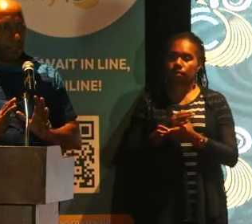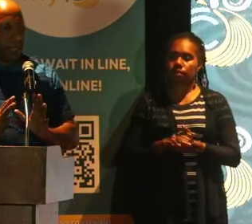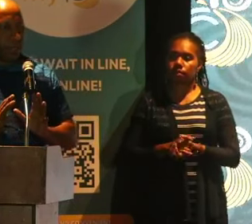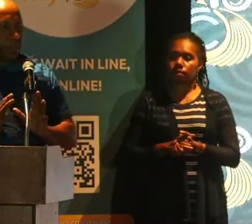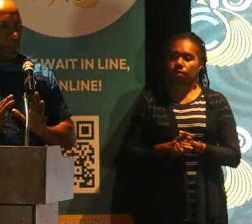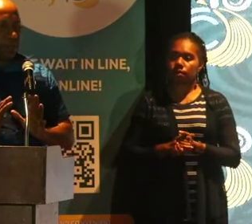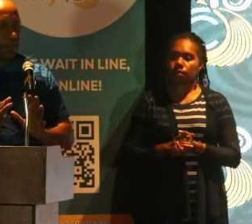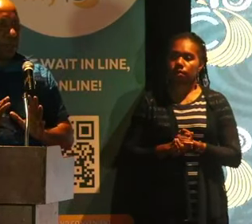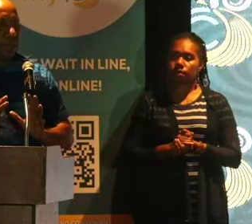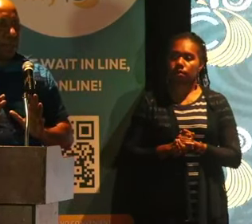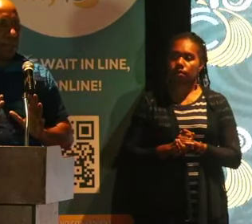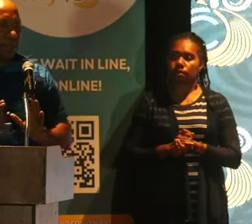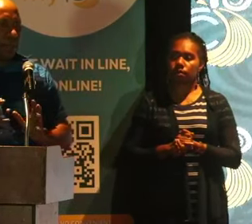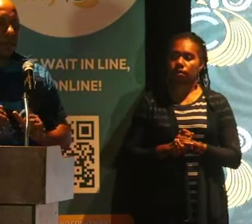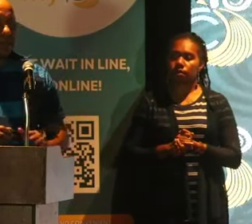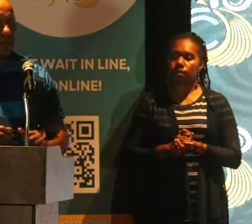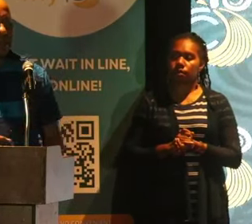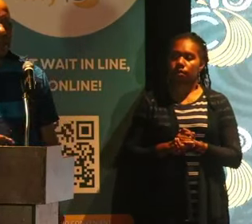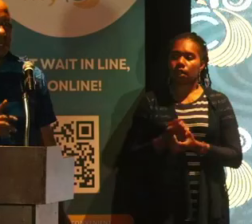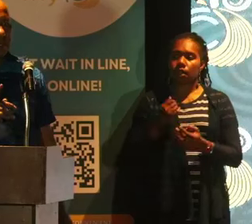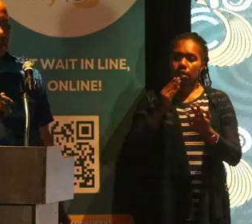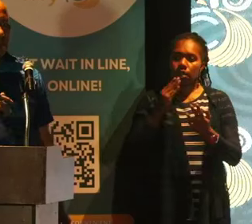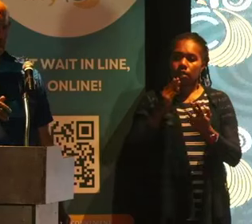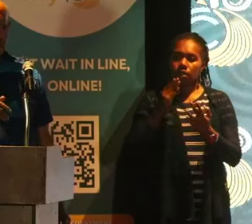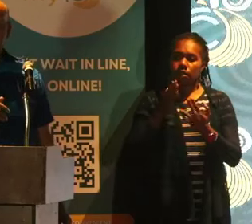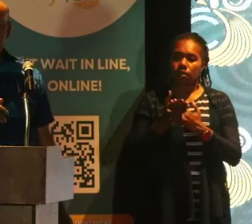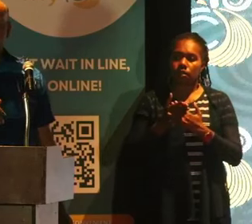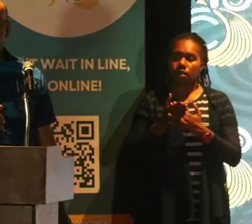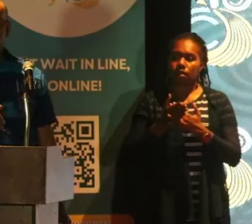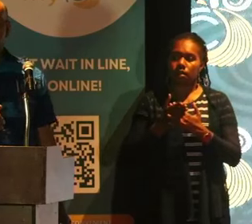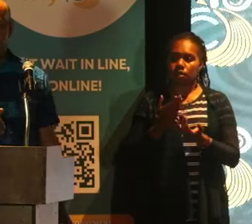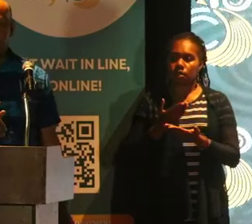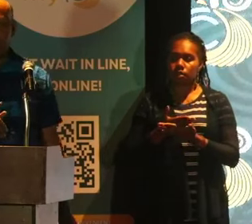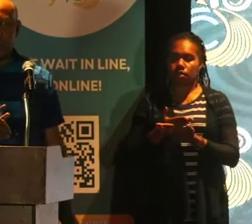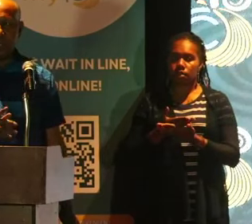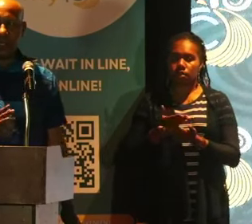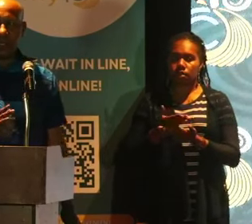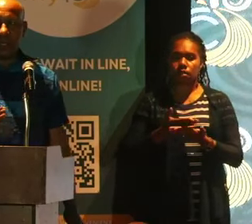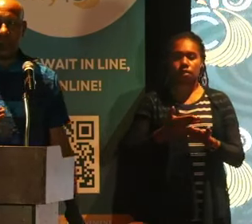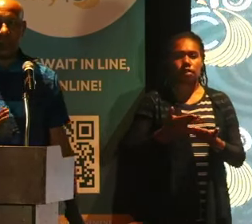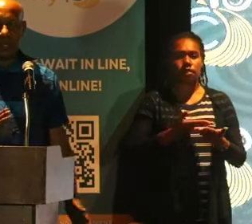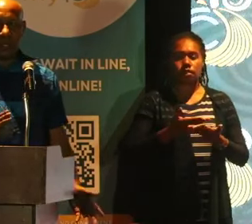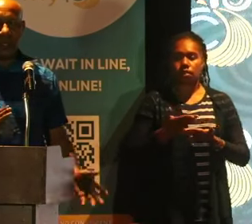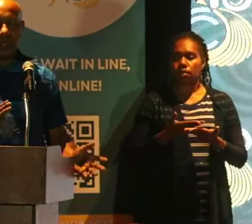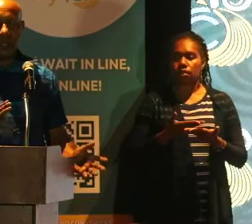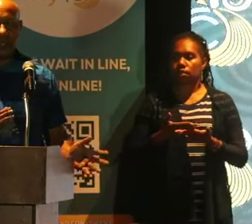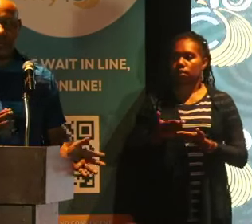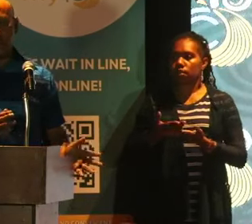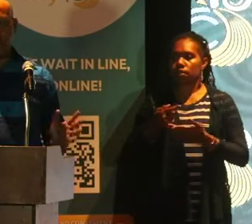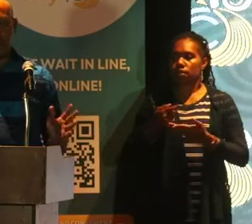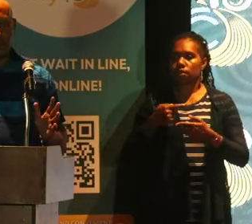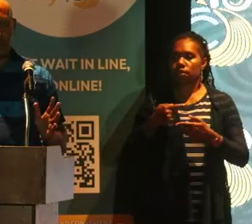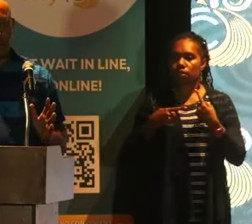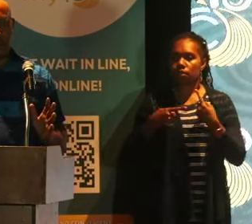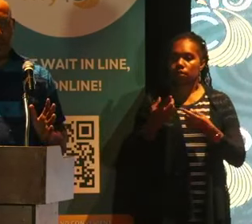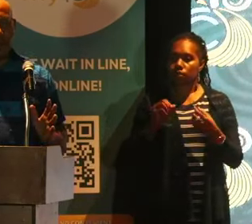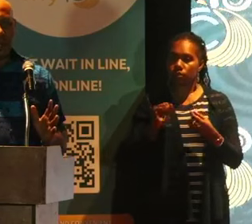capacity, we can empower them. That's the very special vehicle that we see. There's a gap through we can use